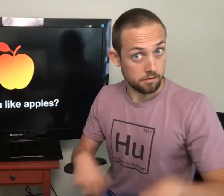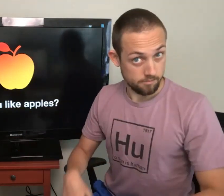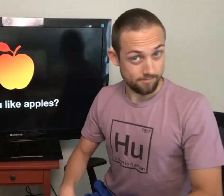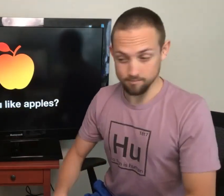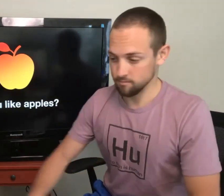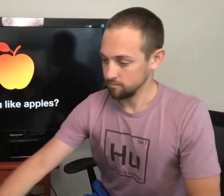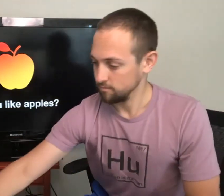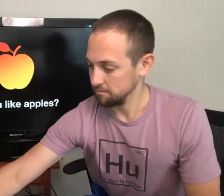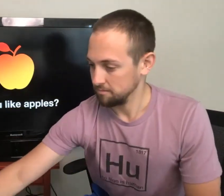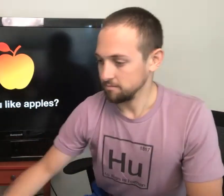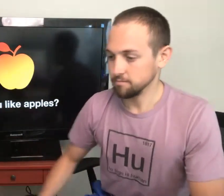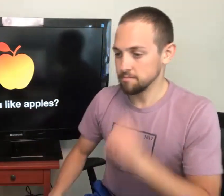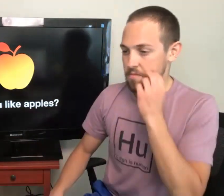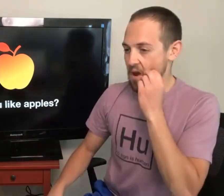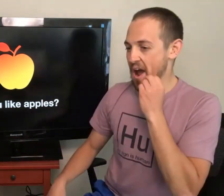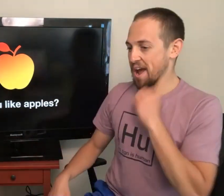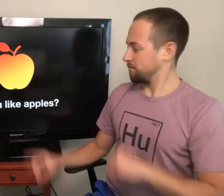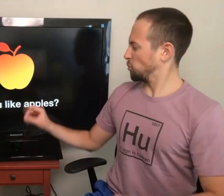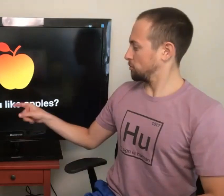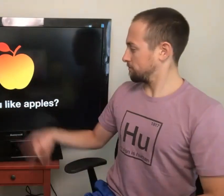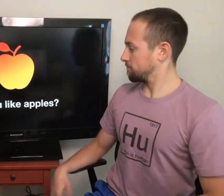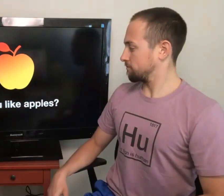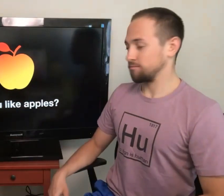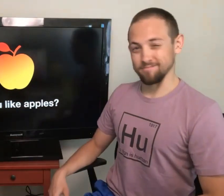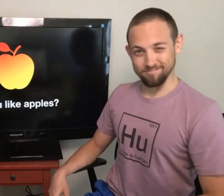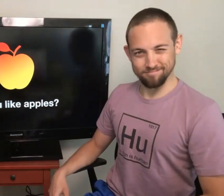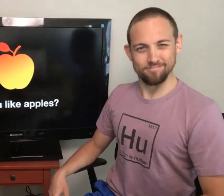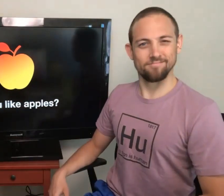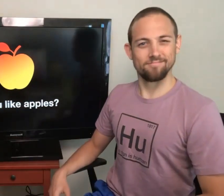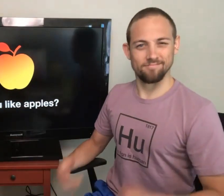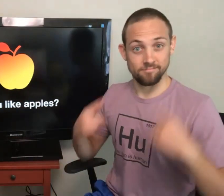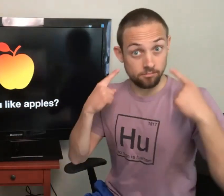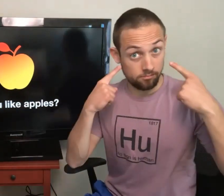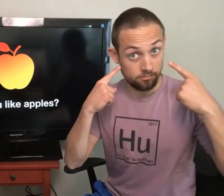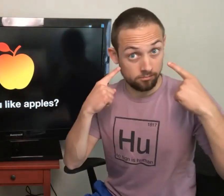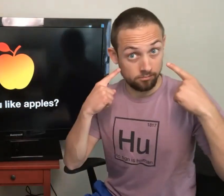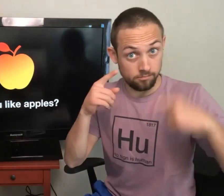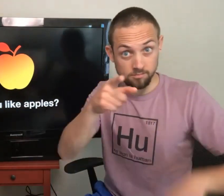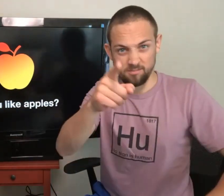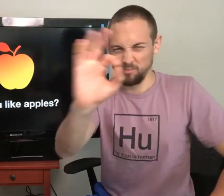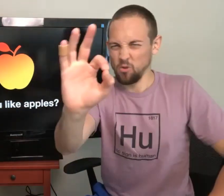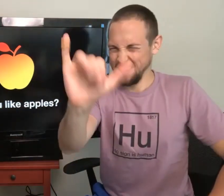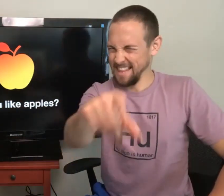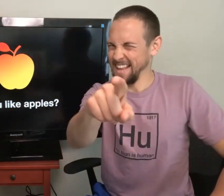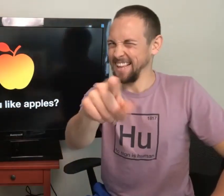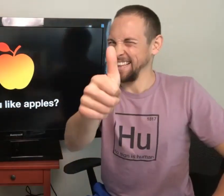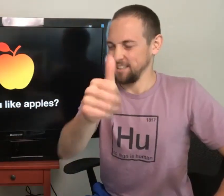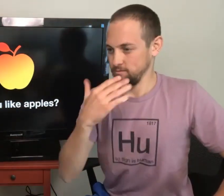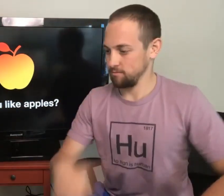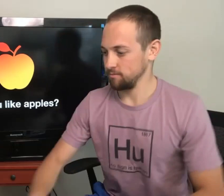Do you like apples? Eyebrows up, head tilt. And it starts with the word do. You're doing